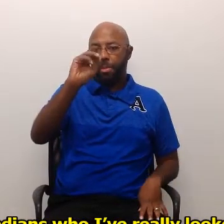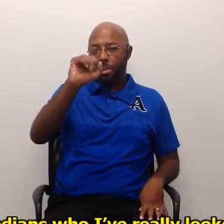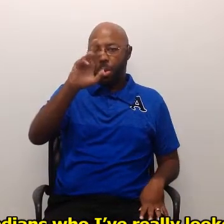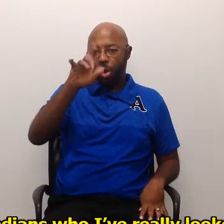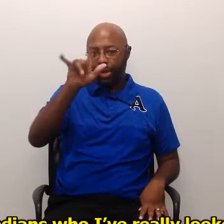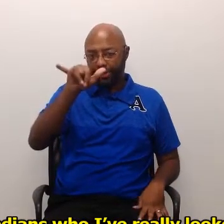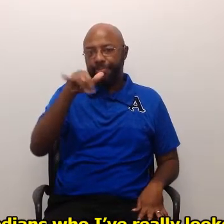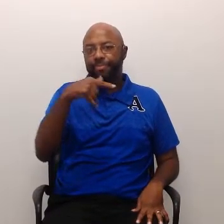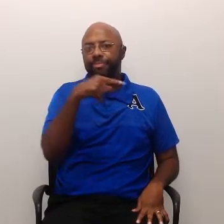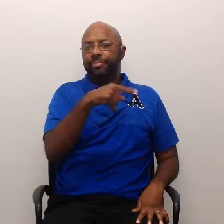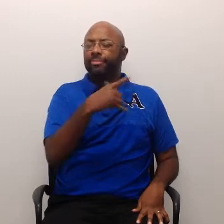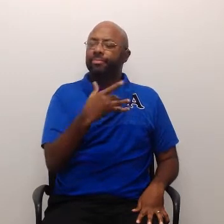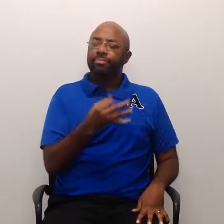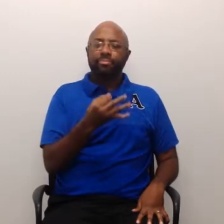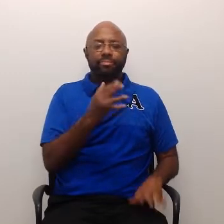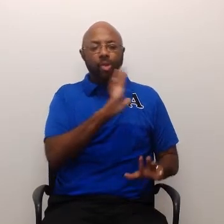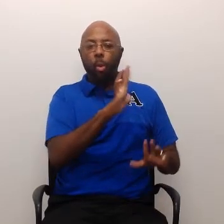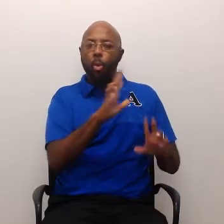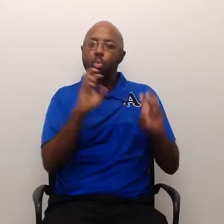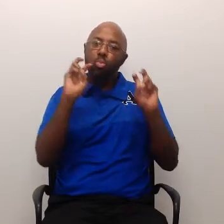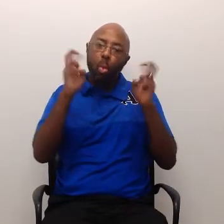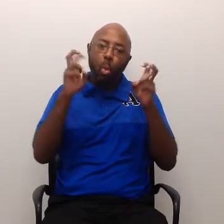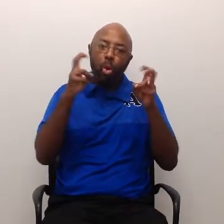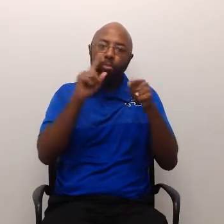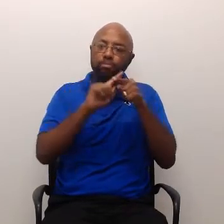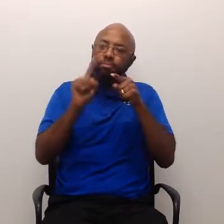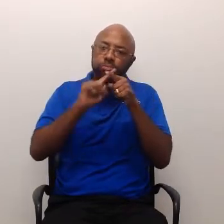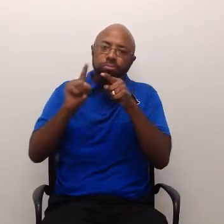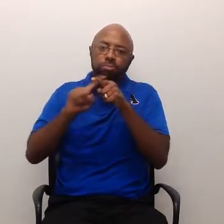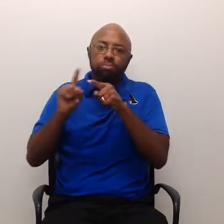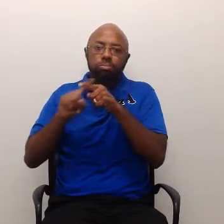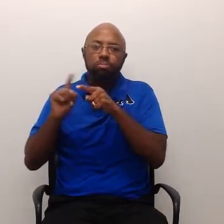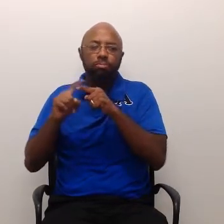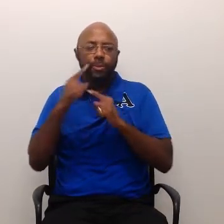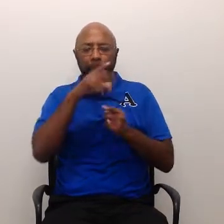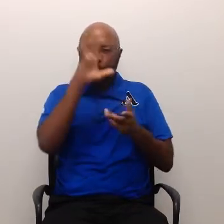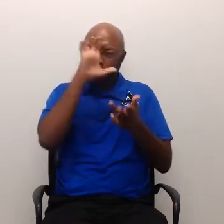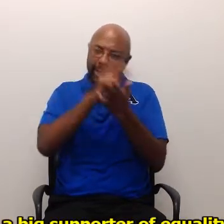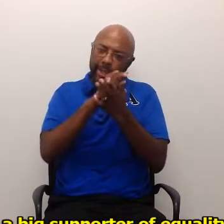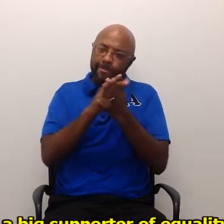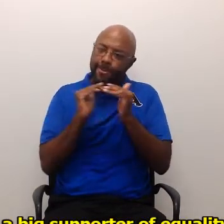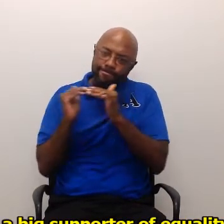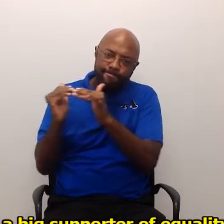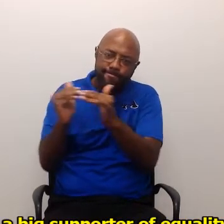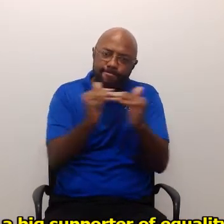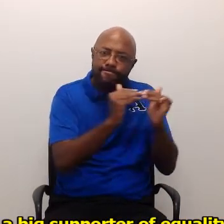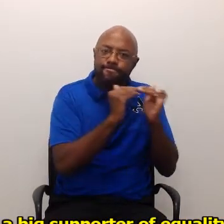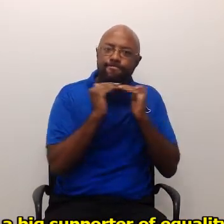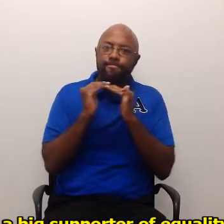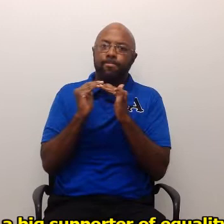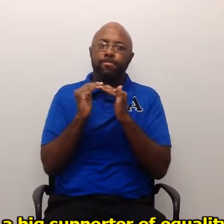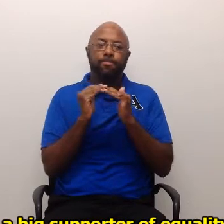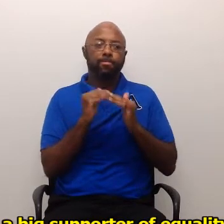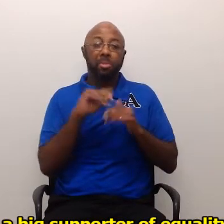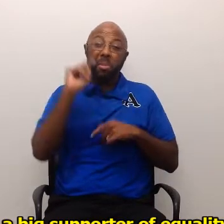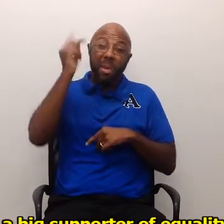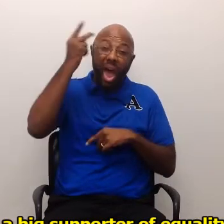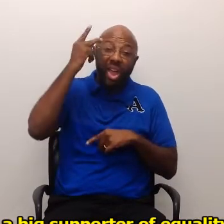be okay. I've always looked up to Bob Marley as well. I know that he was a